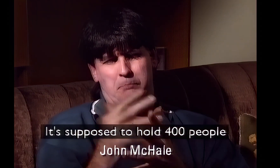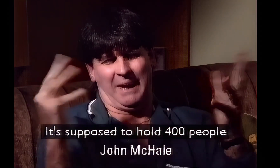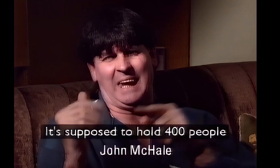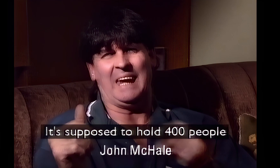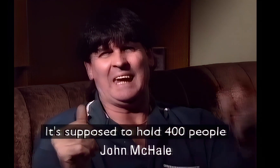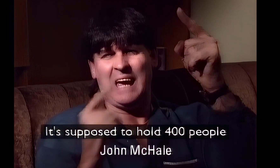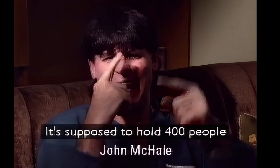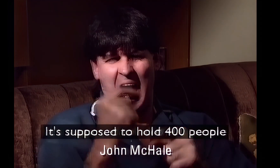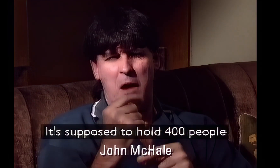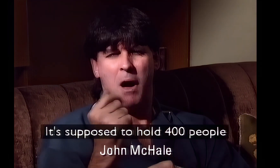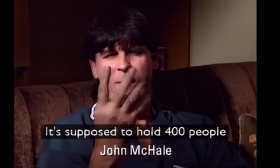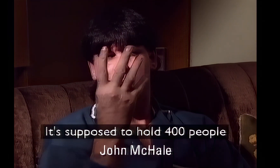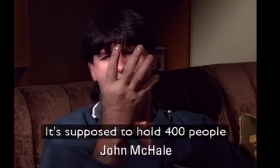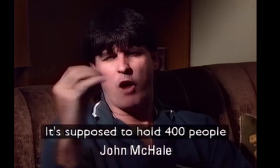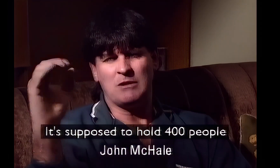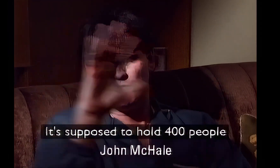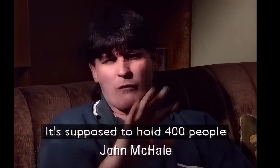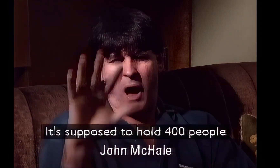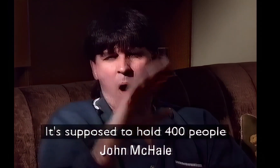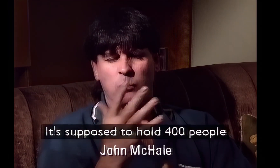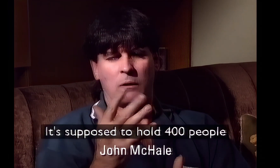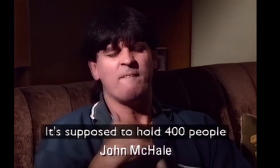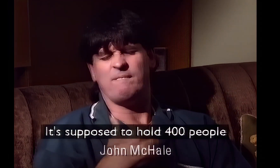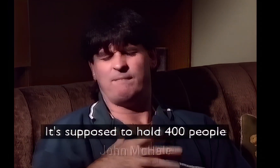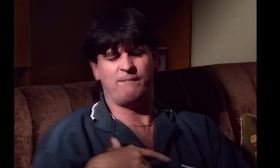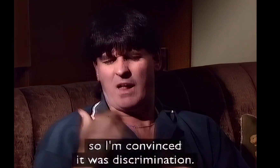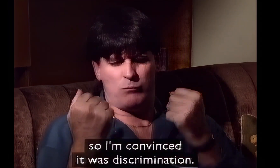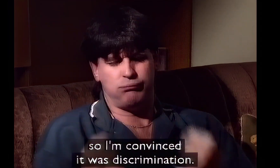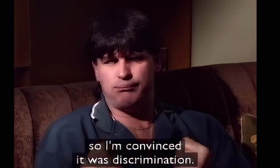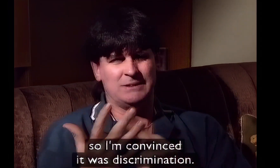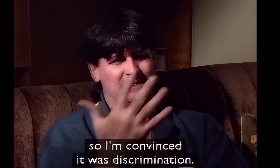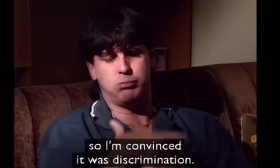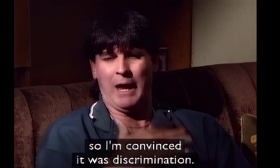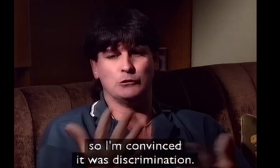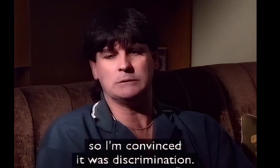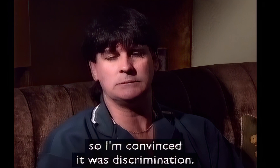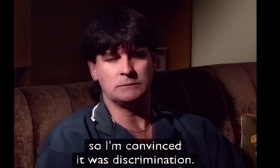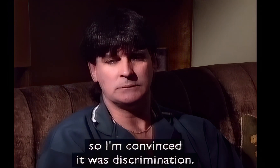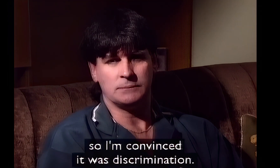It's supposed to be a capacity of 400 people, and so I'm absolutely convinced it was a case of discrimination.